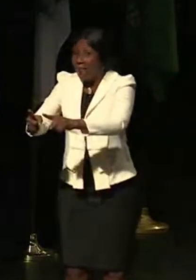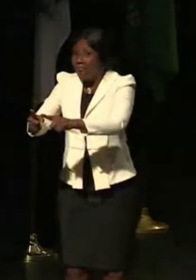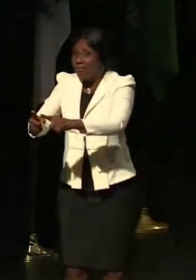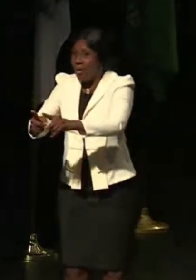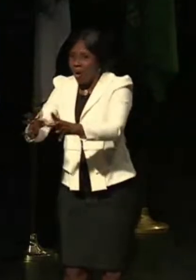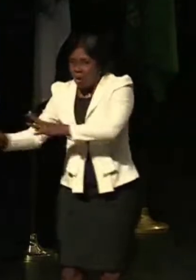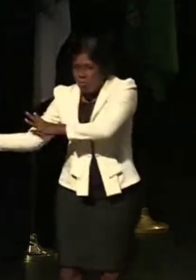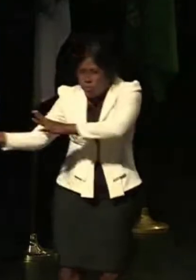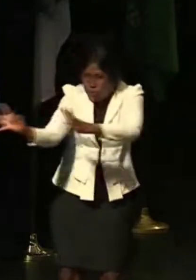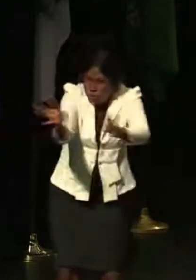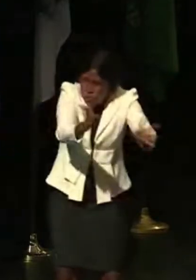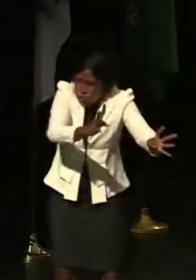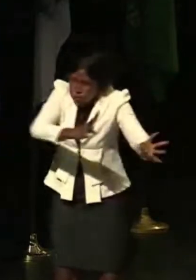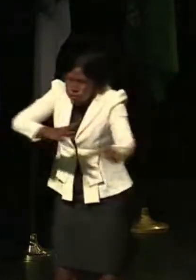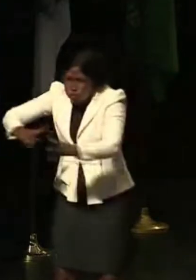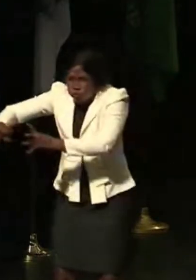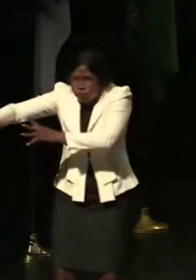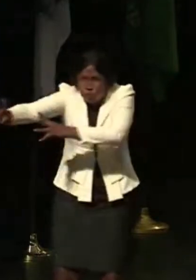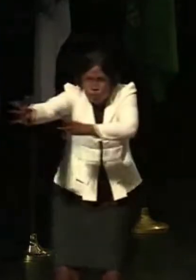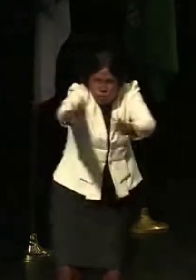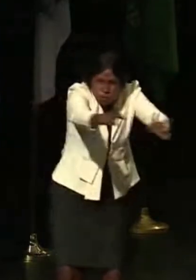us back through the first boka.